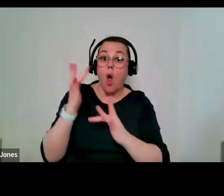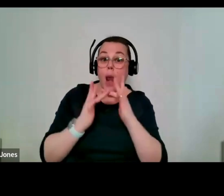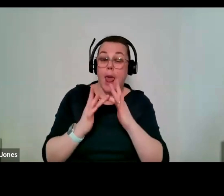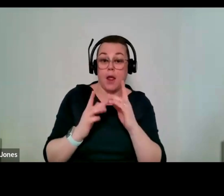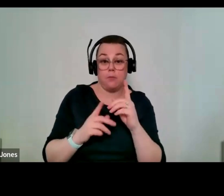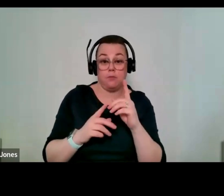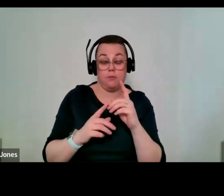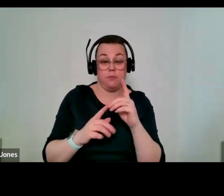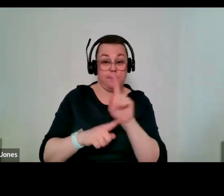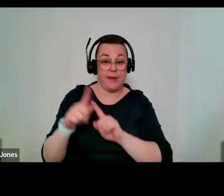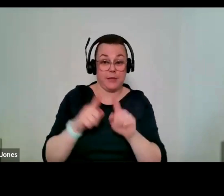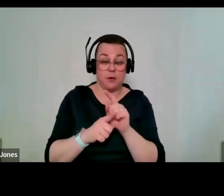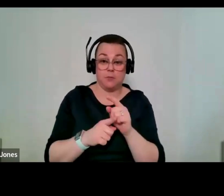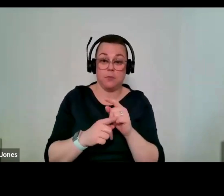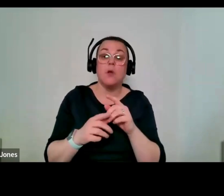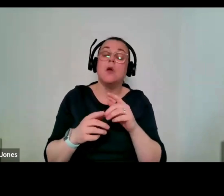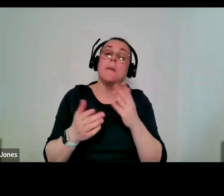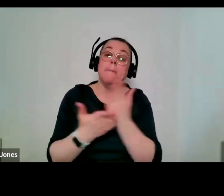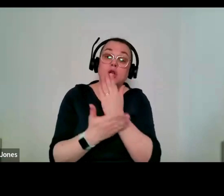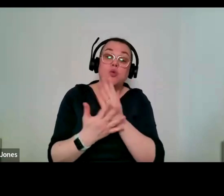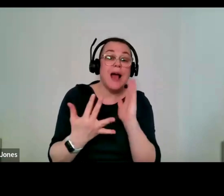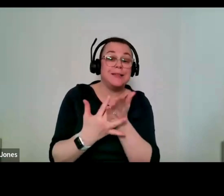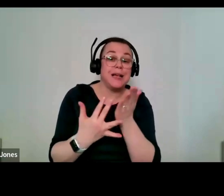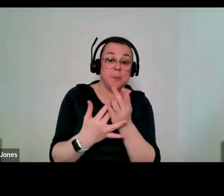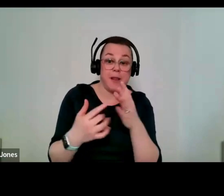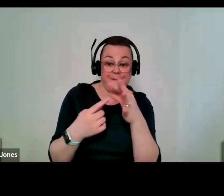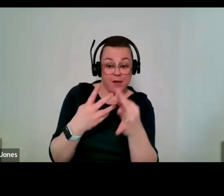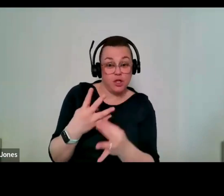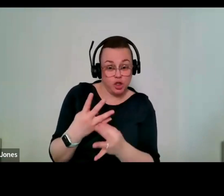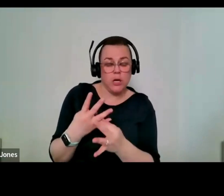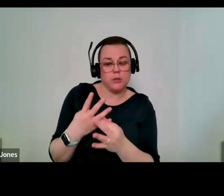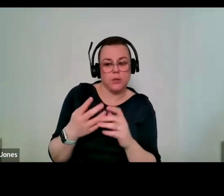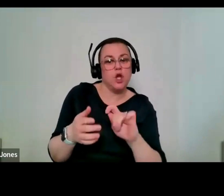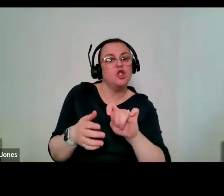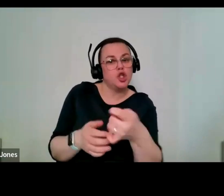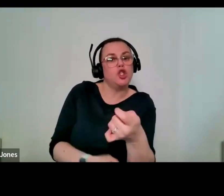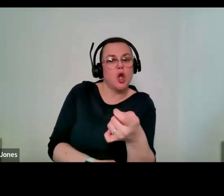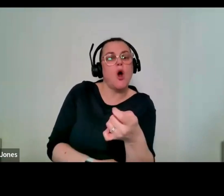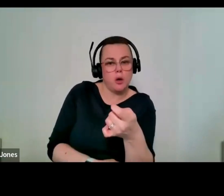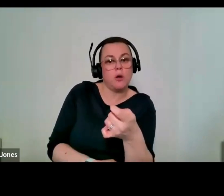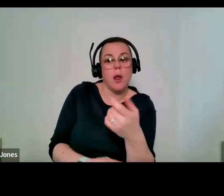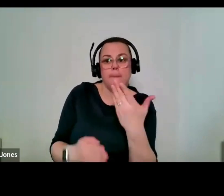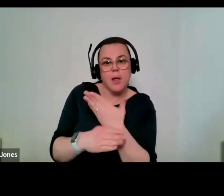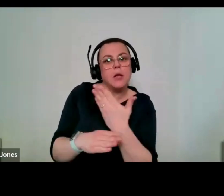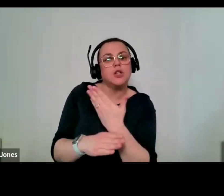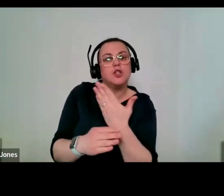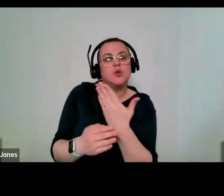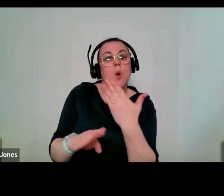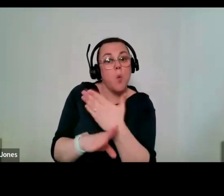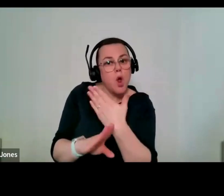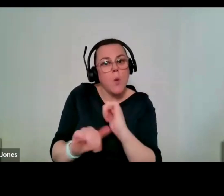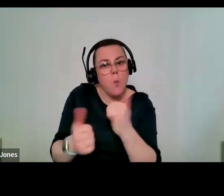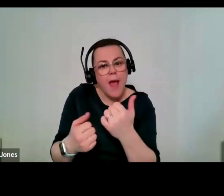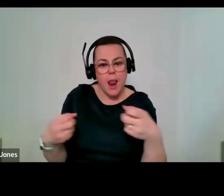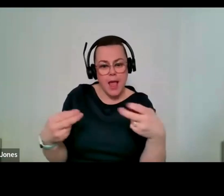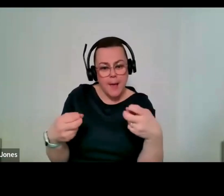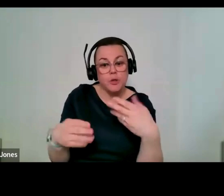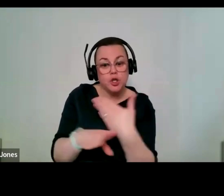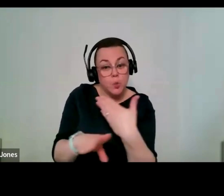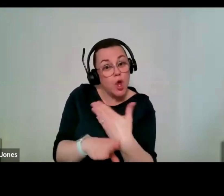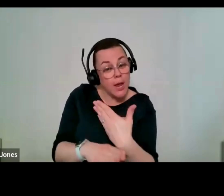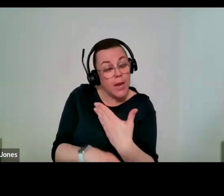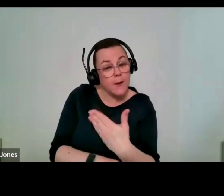accessibility features on online, make sure they're working, that the captions are working. And